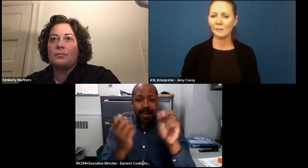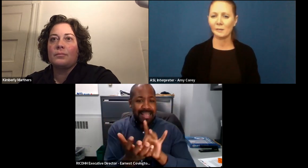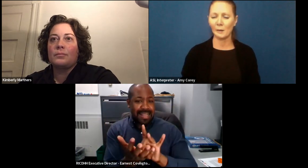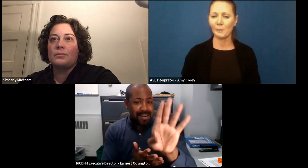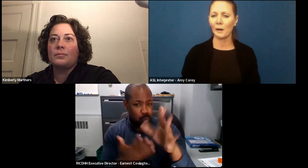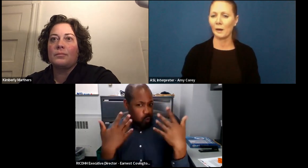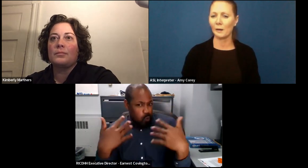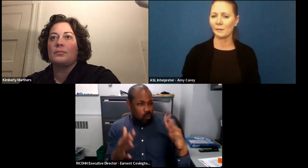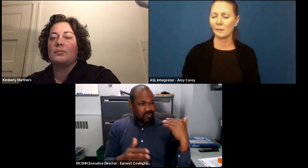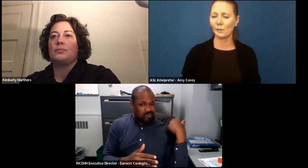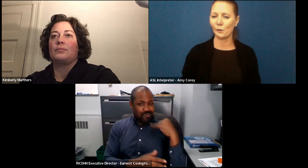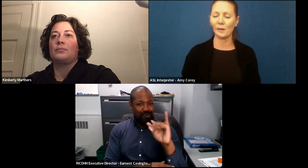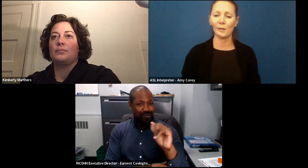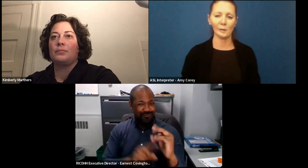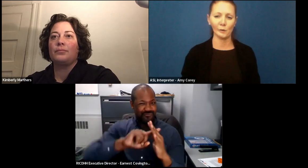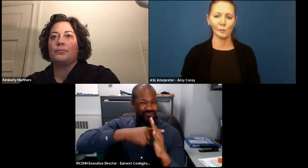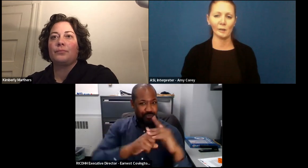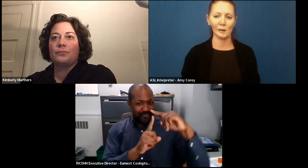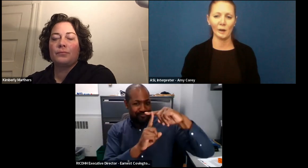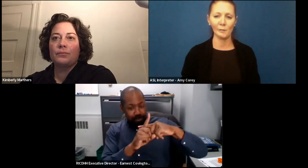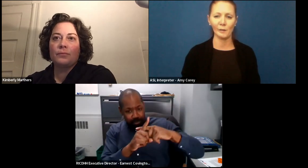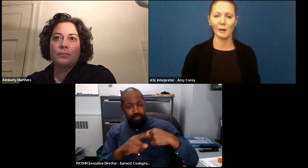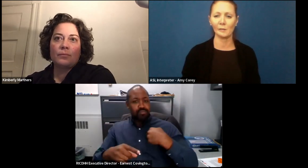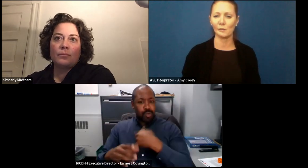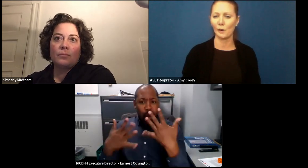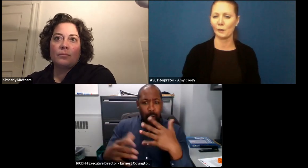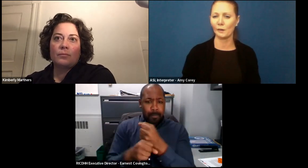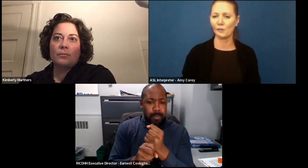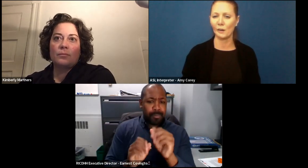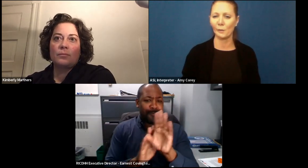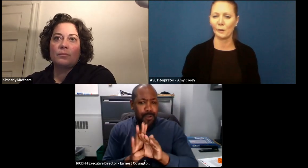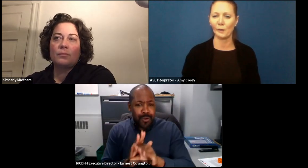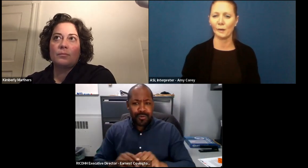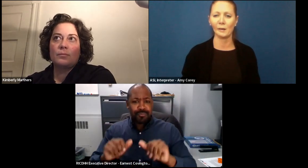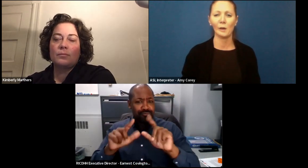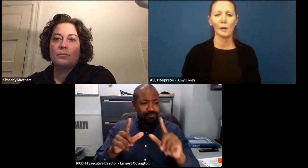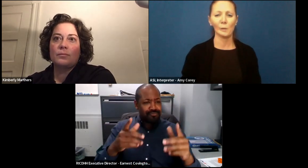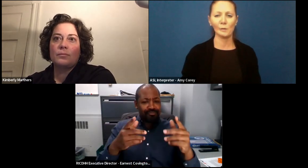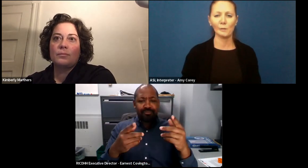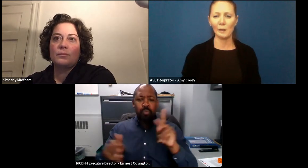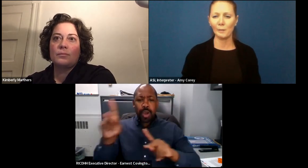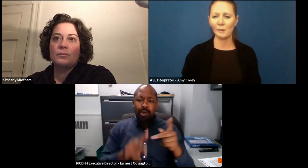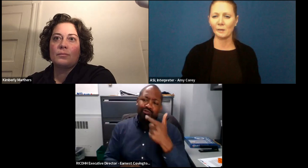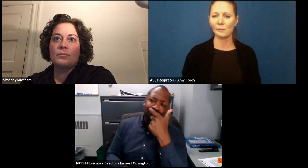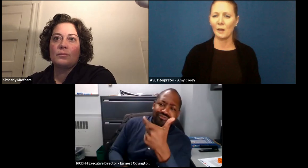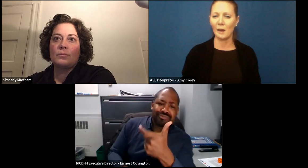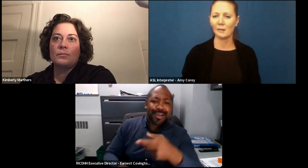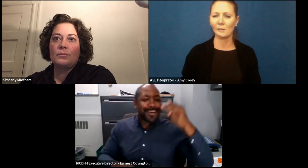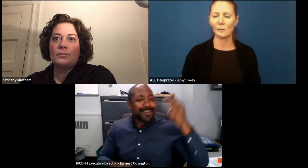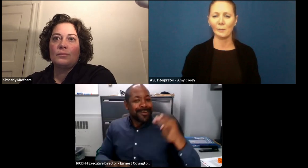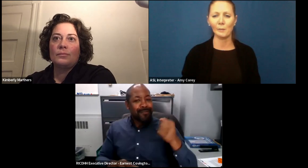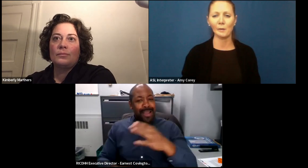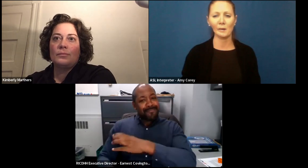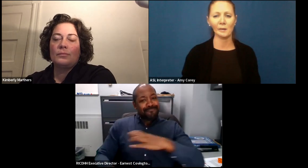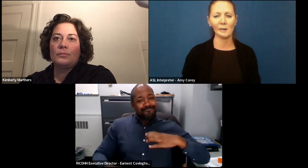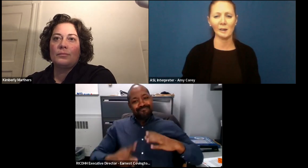already set up a 30th anniversary kickoff. It started in January, and we're developing these vlogs so